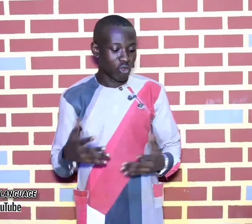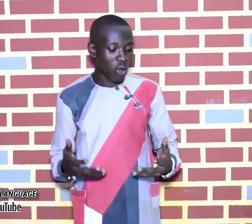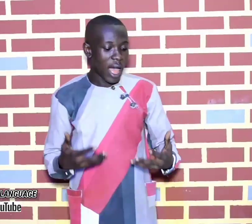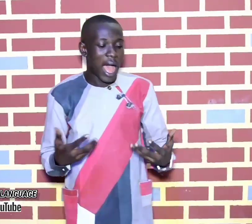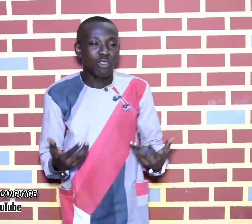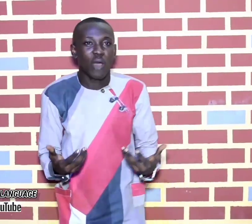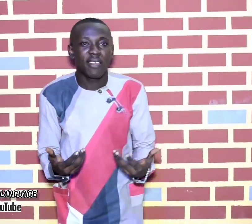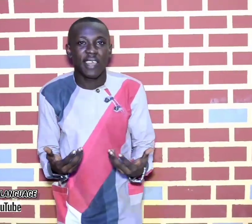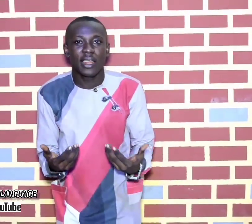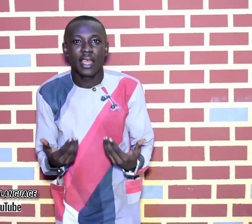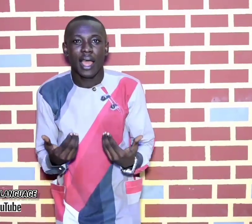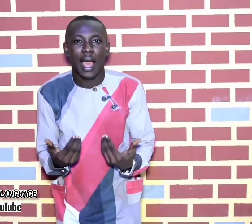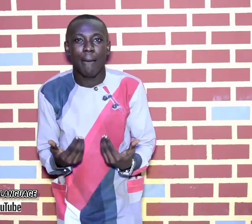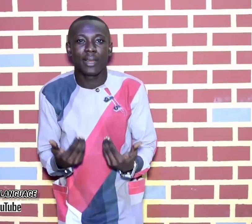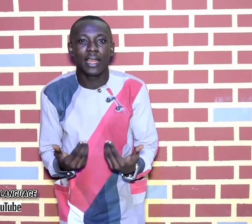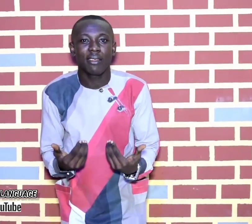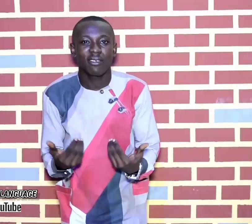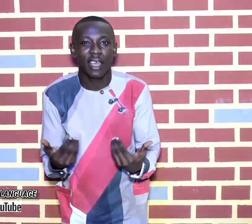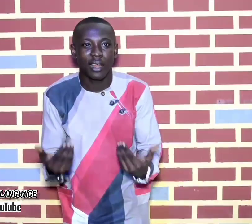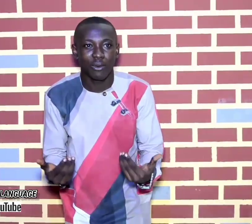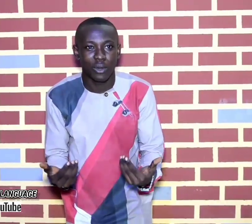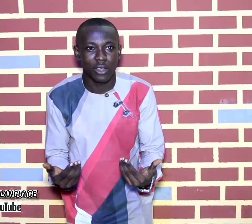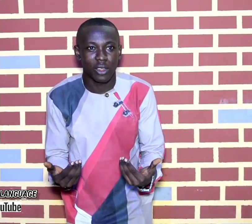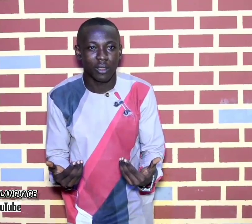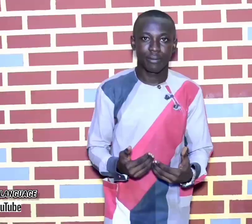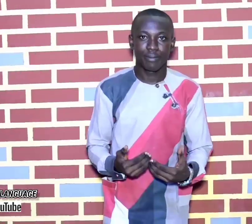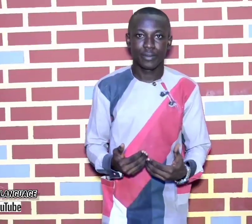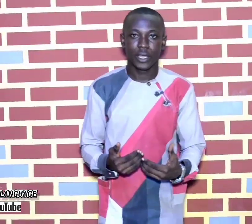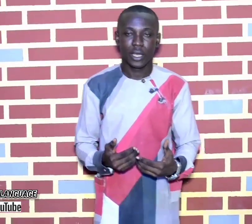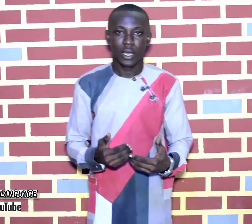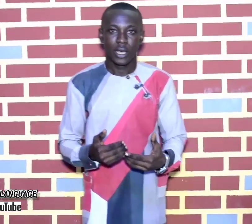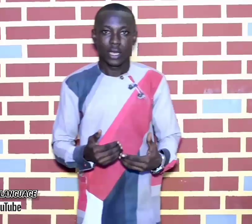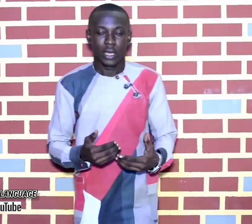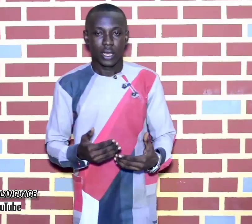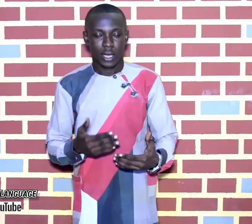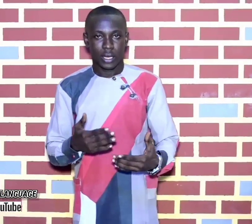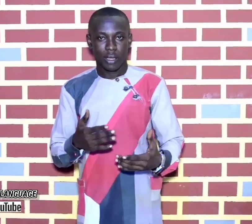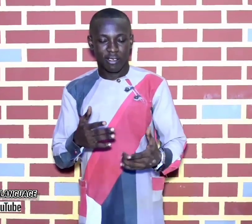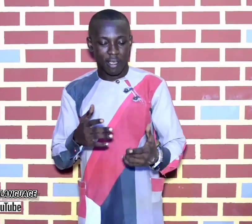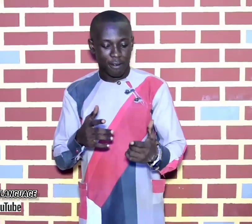So how do I sign I'm learning sign language? This is sign for